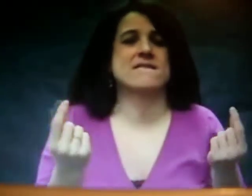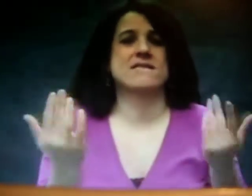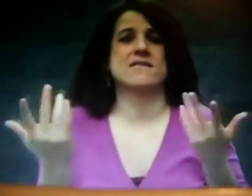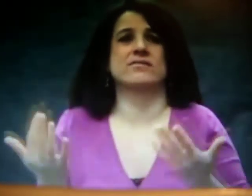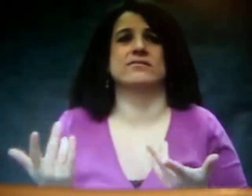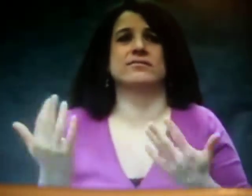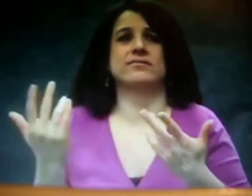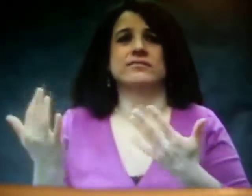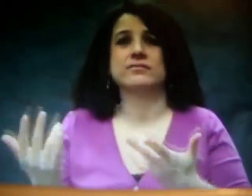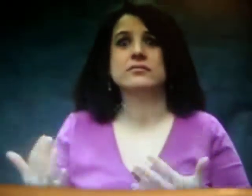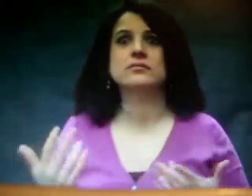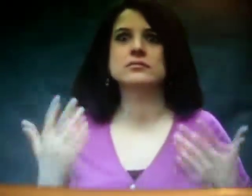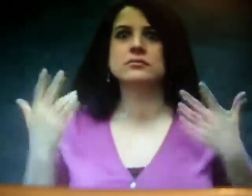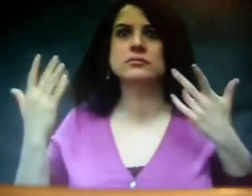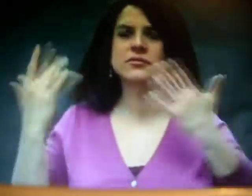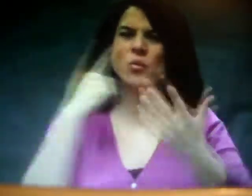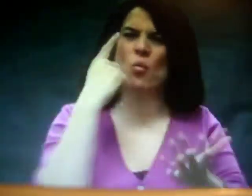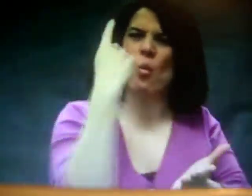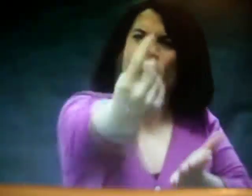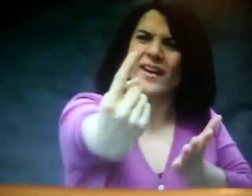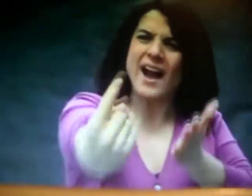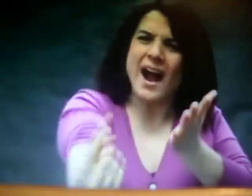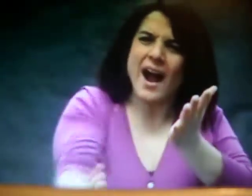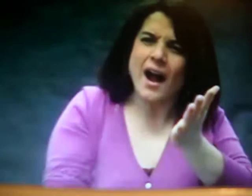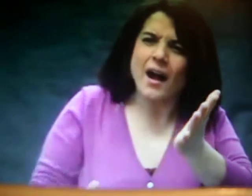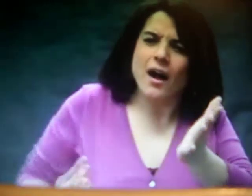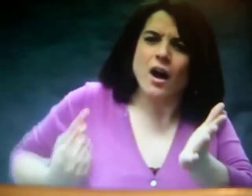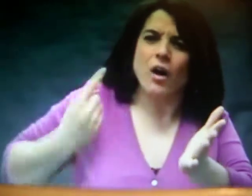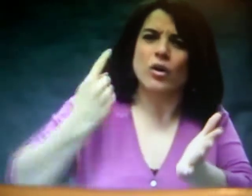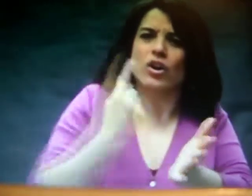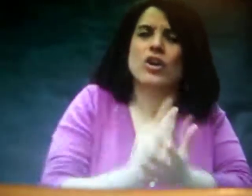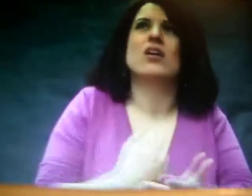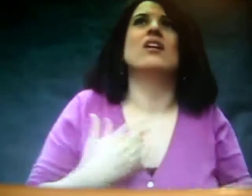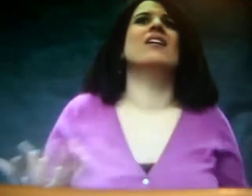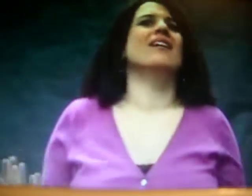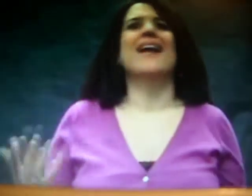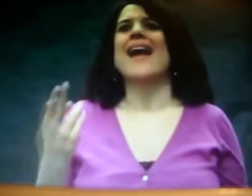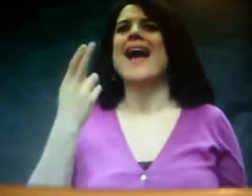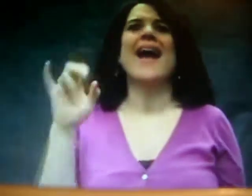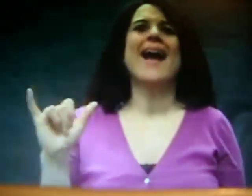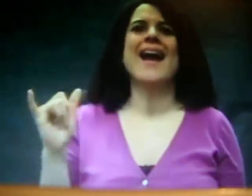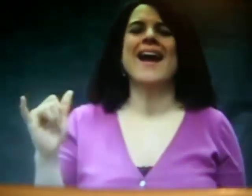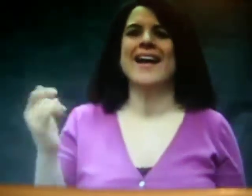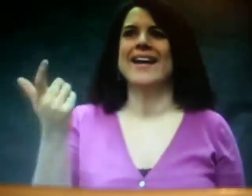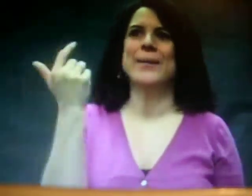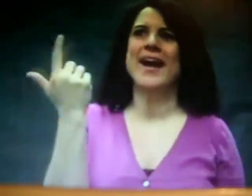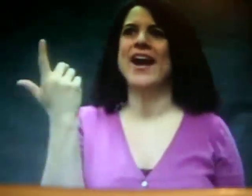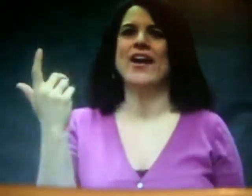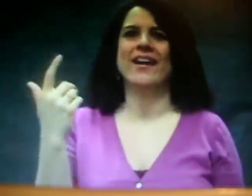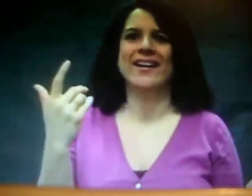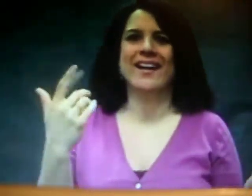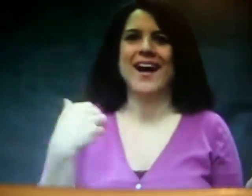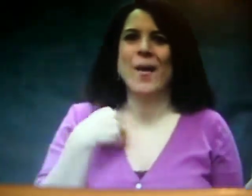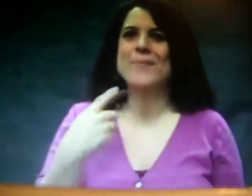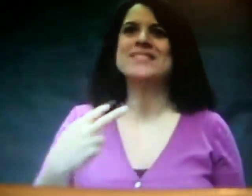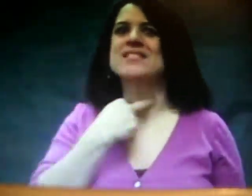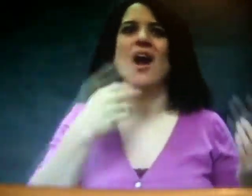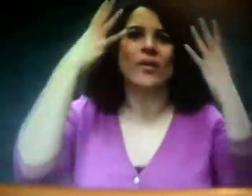away to the hospital. And I waited for an hour. And I'm like, hey, come here.